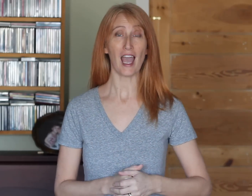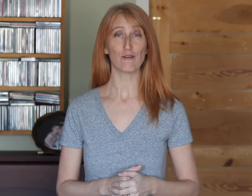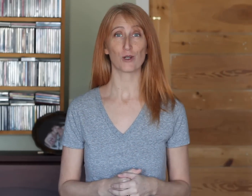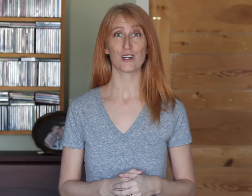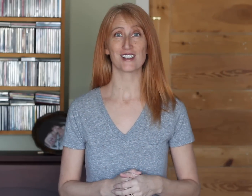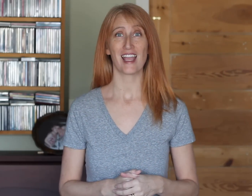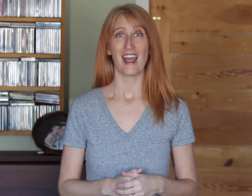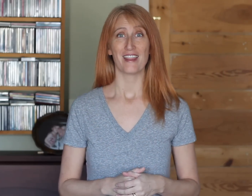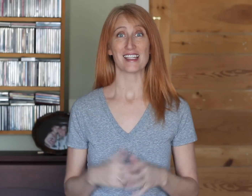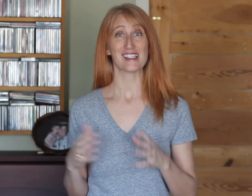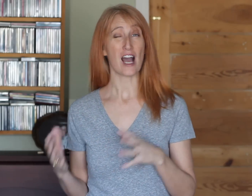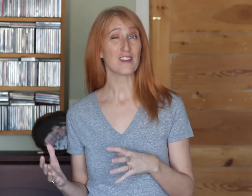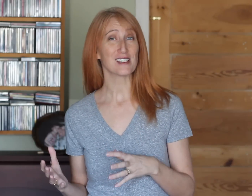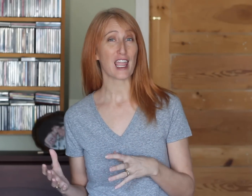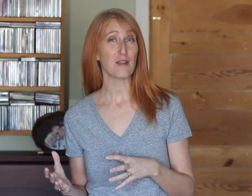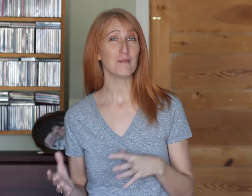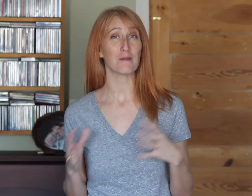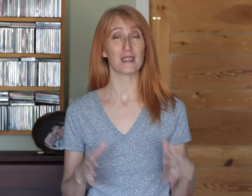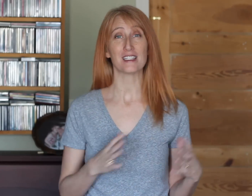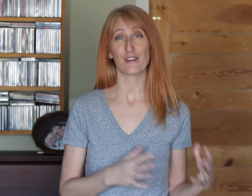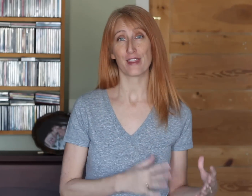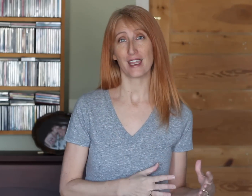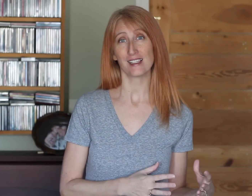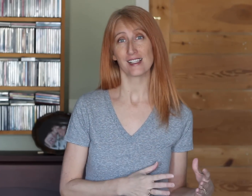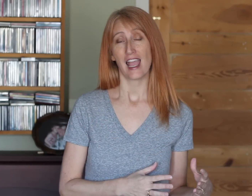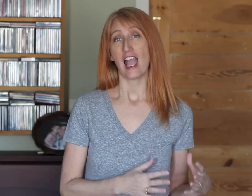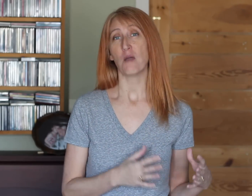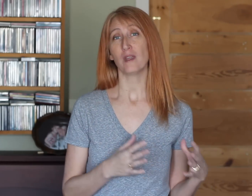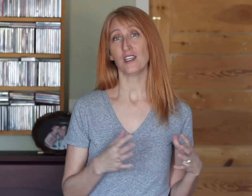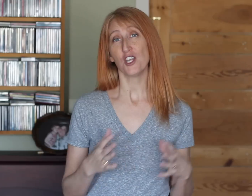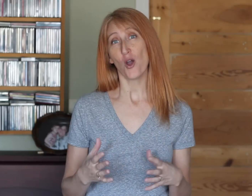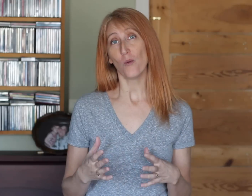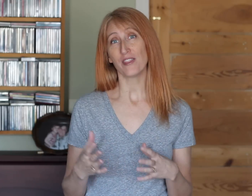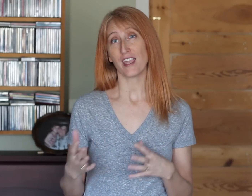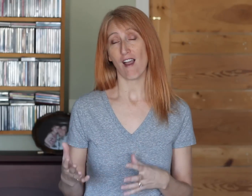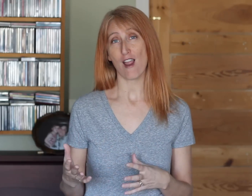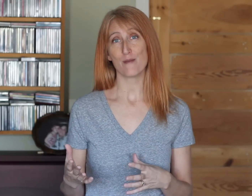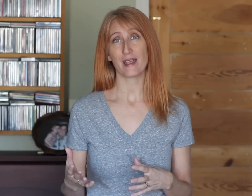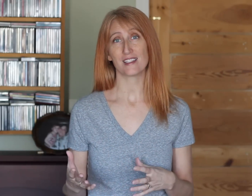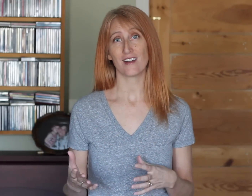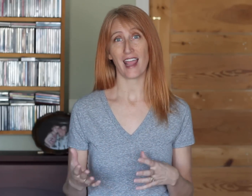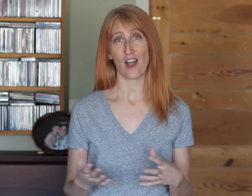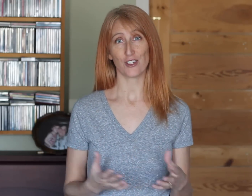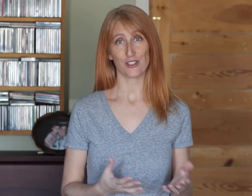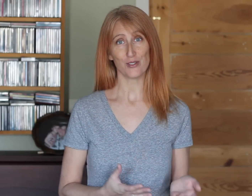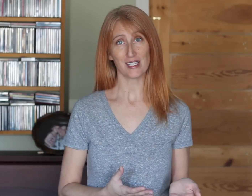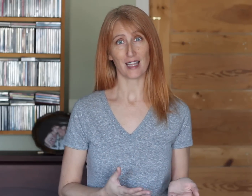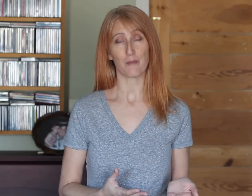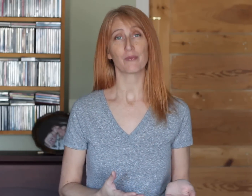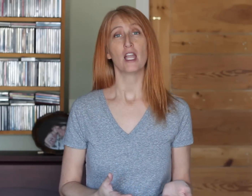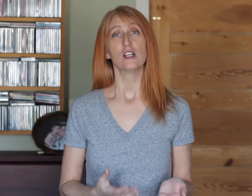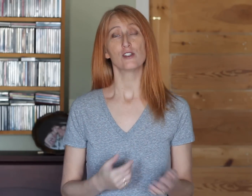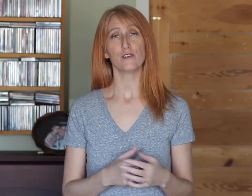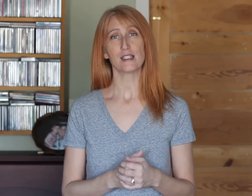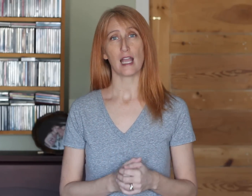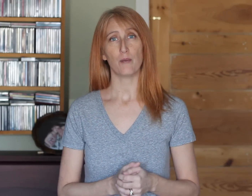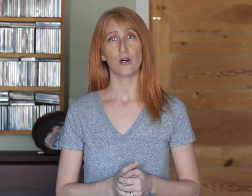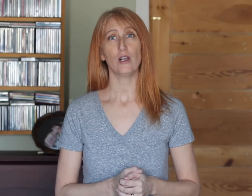have words that sound the same but mean different things, and we know what they are based on how you're using them. So for example,